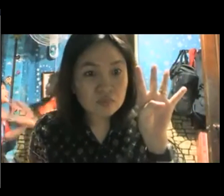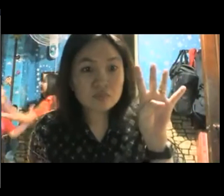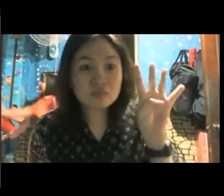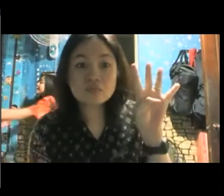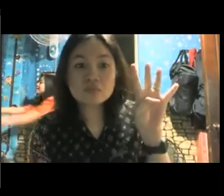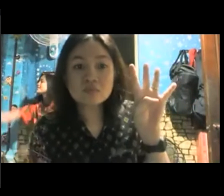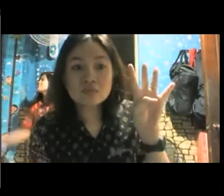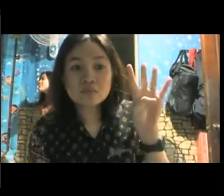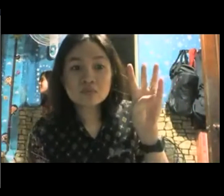So this is example.